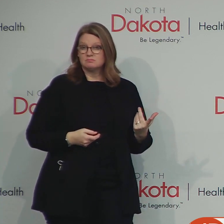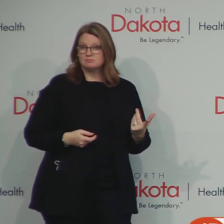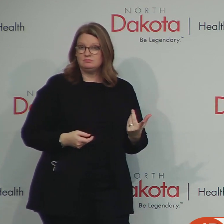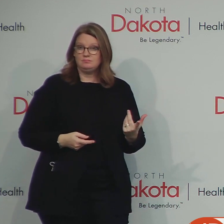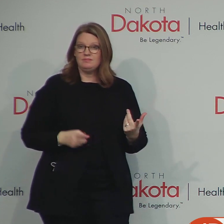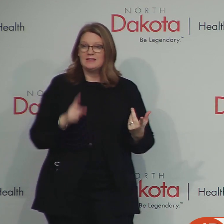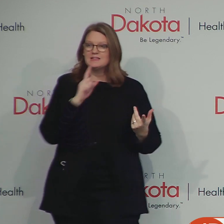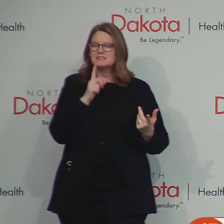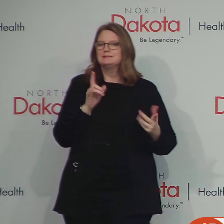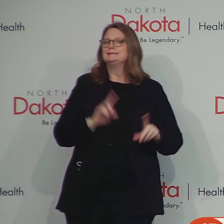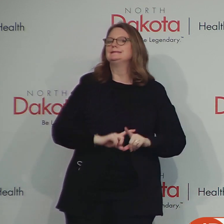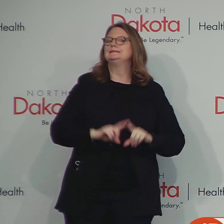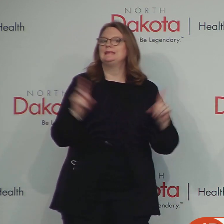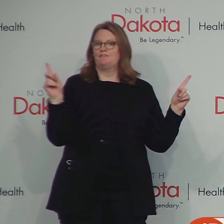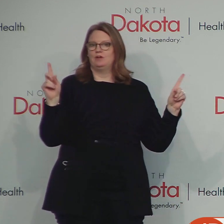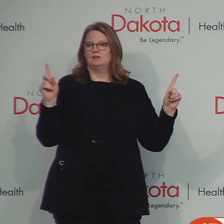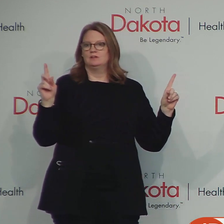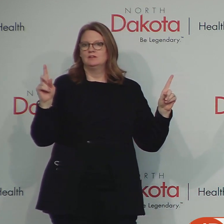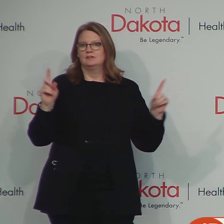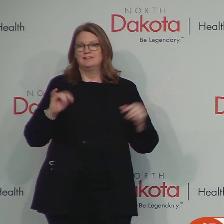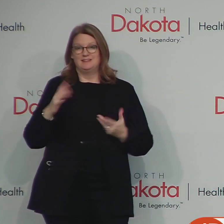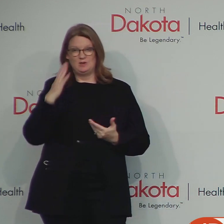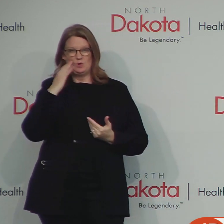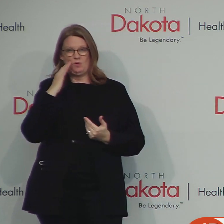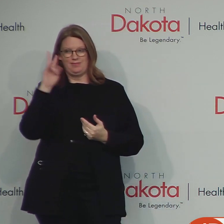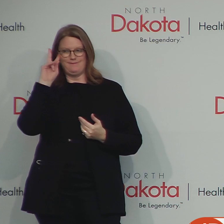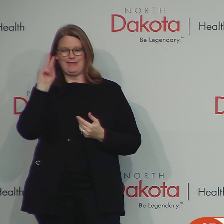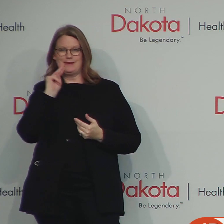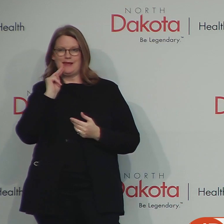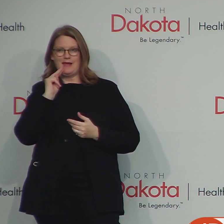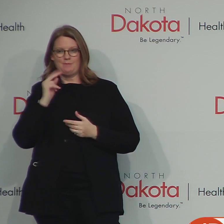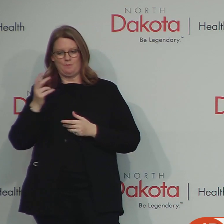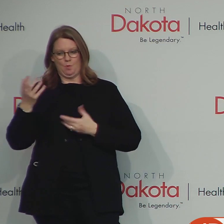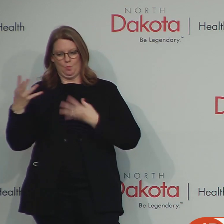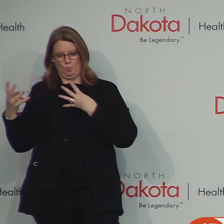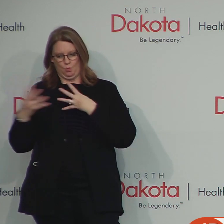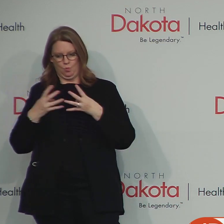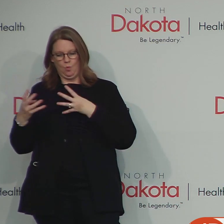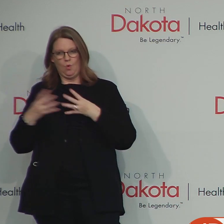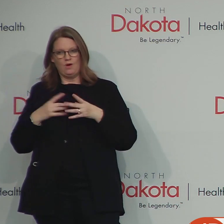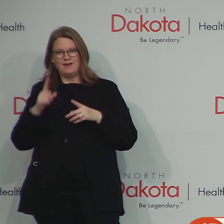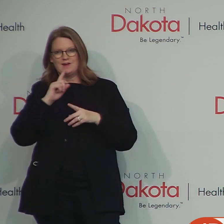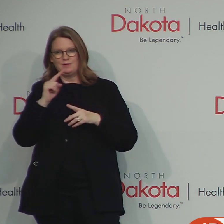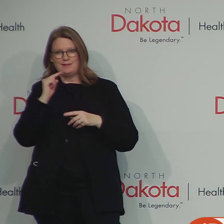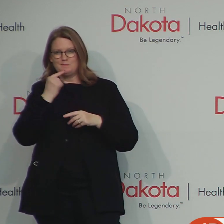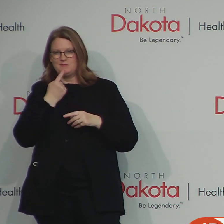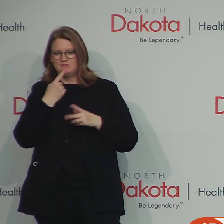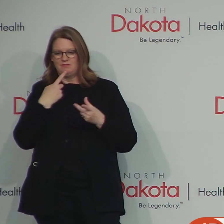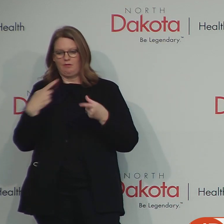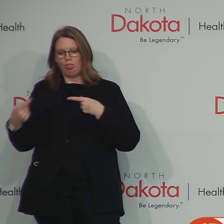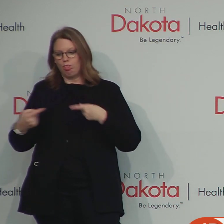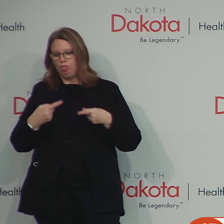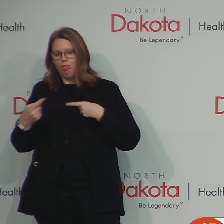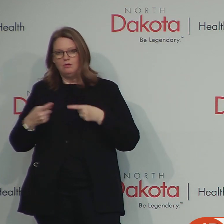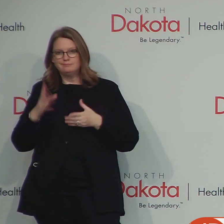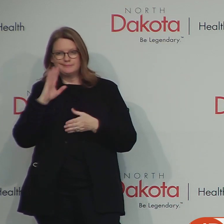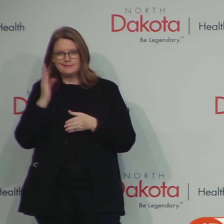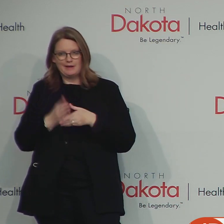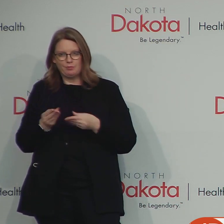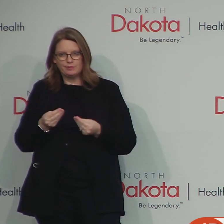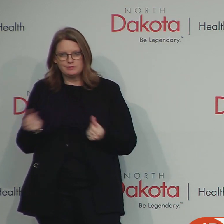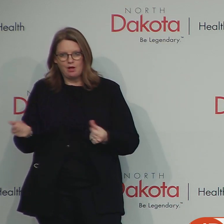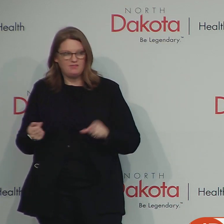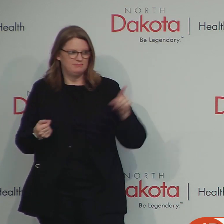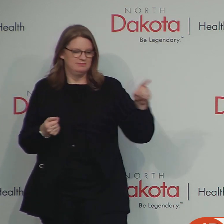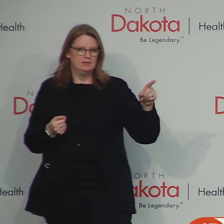to the bureaucratic backseat driving of the Vietnam War and the subsequent bitterness of that unresolved conflict. The great